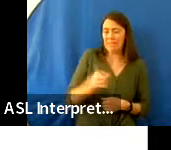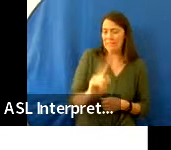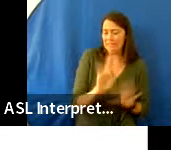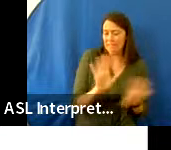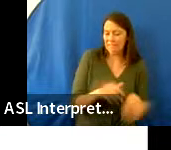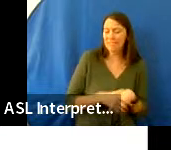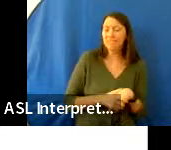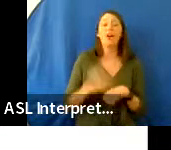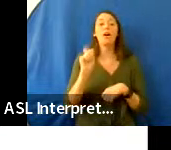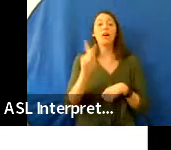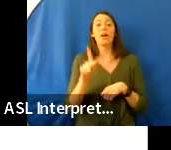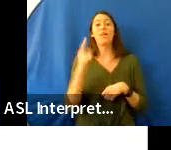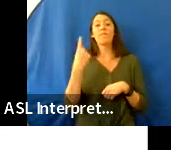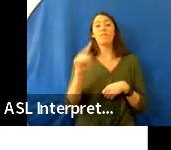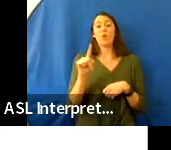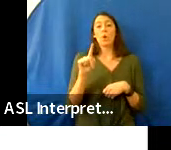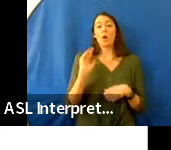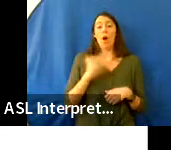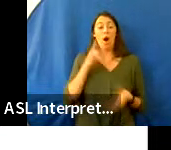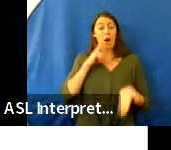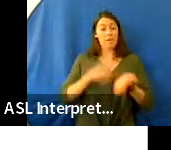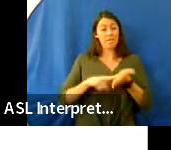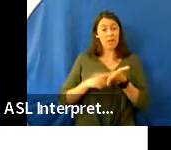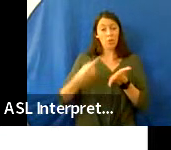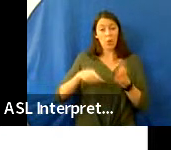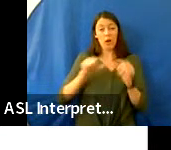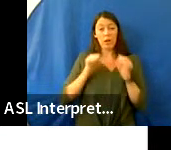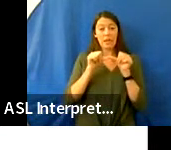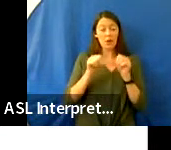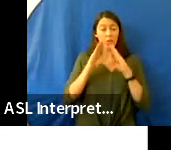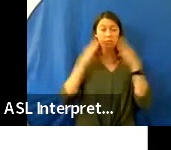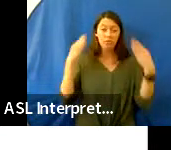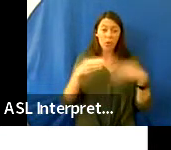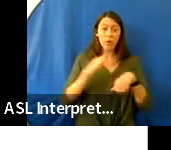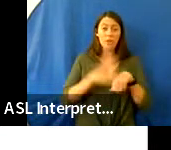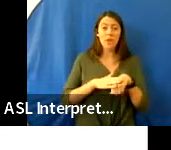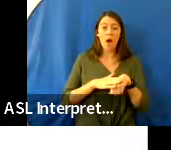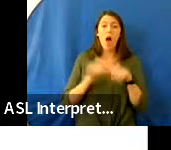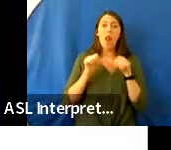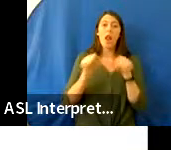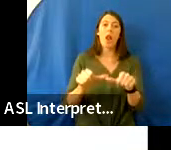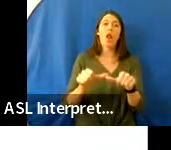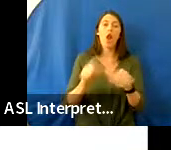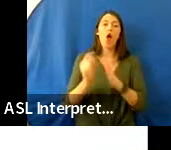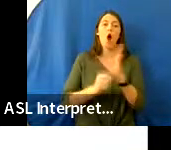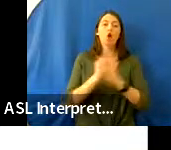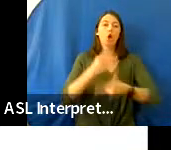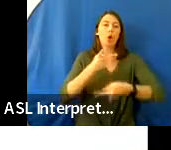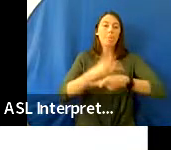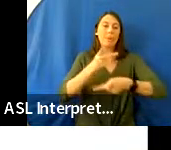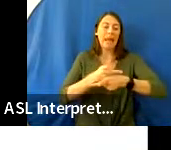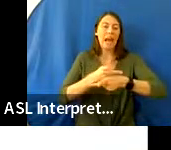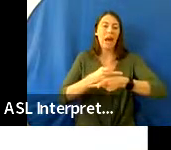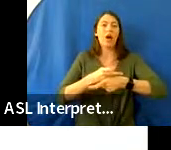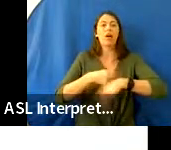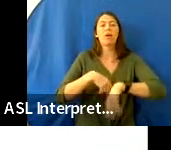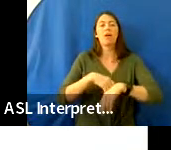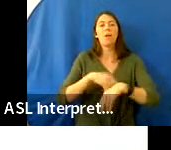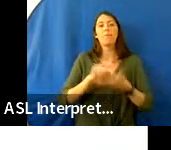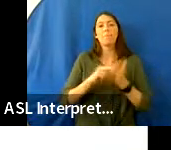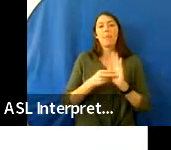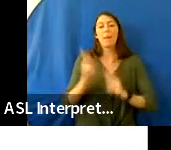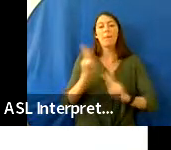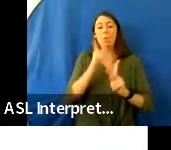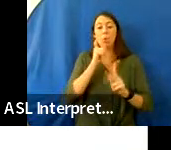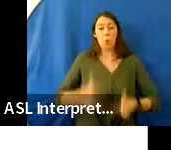outbreak investigations, we continue to focus on our long-term care facilities, for example, our SNFs and our residential care facilities for